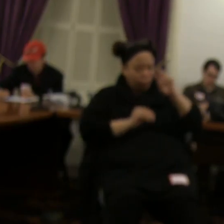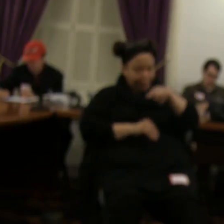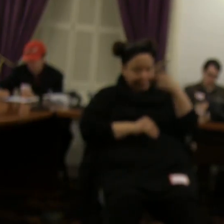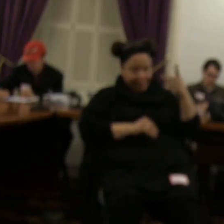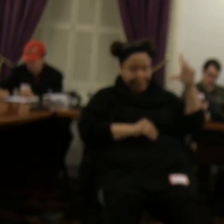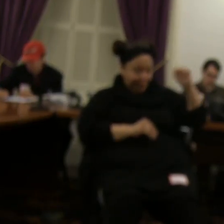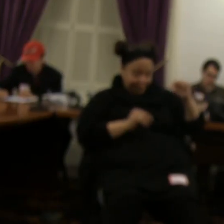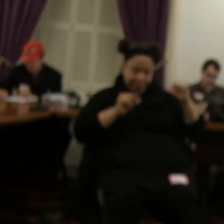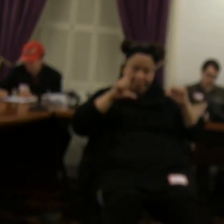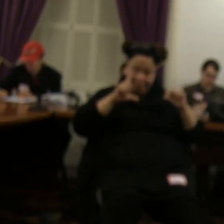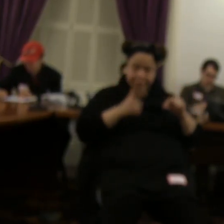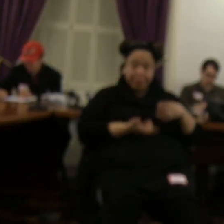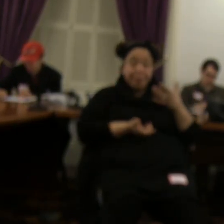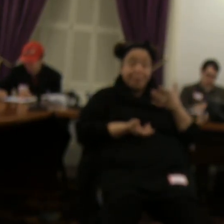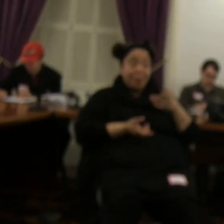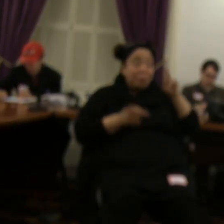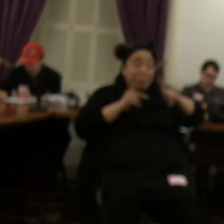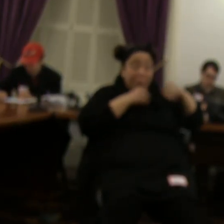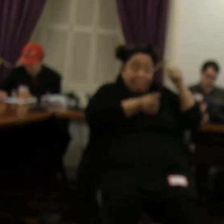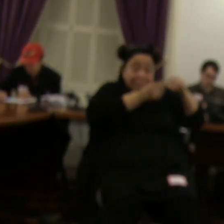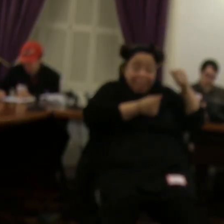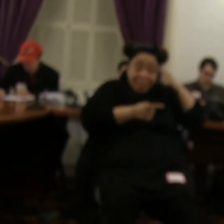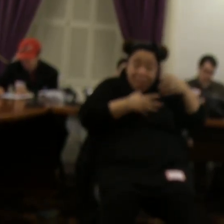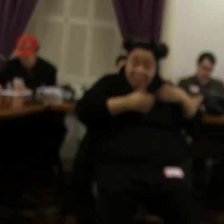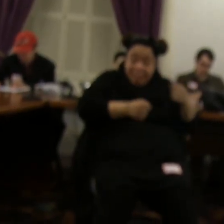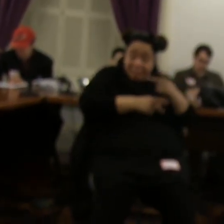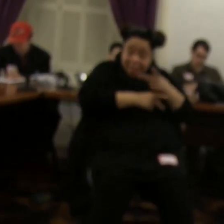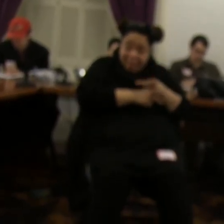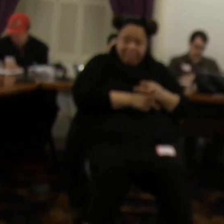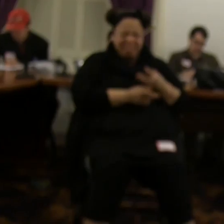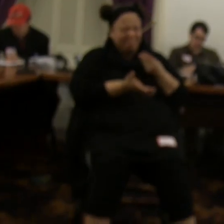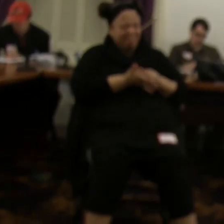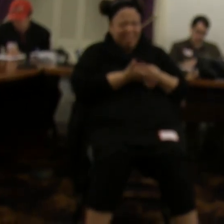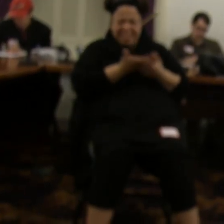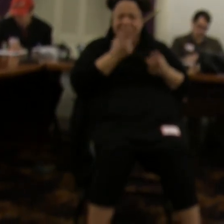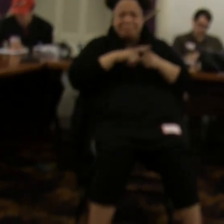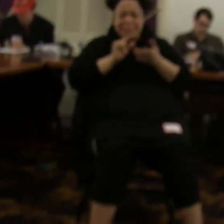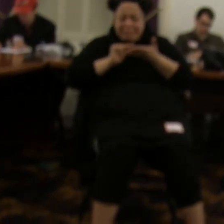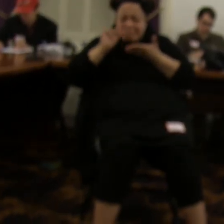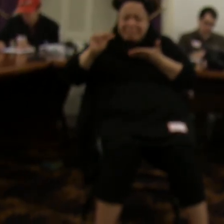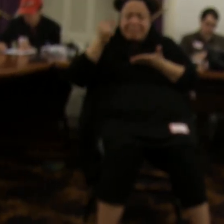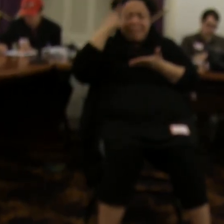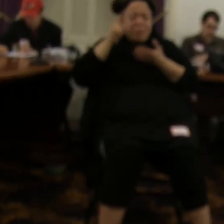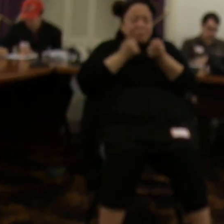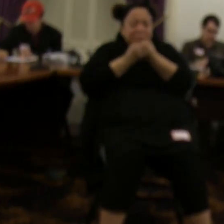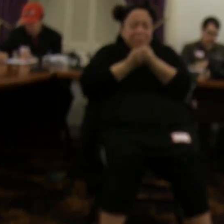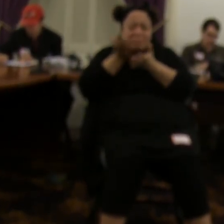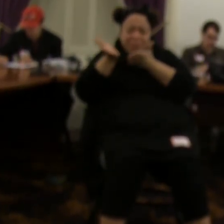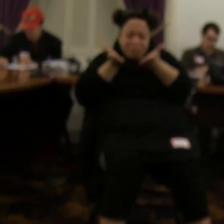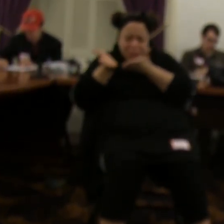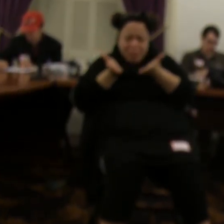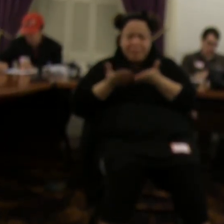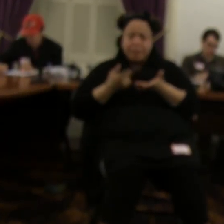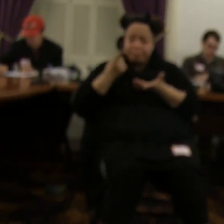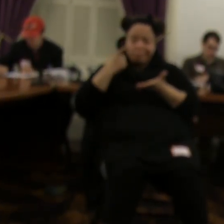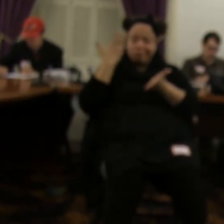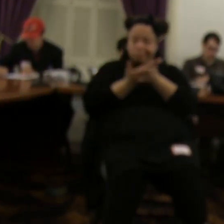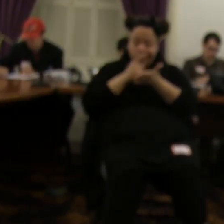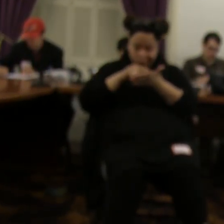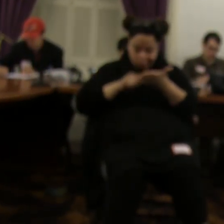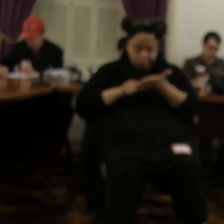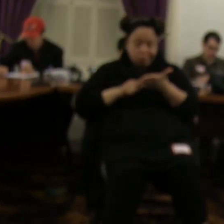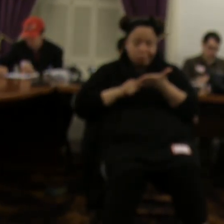schools, they tend to have better health. We as a country, we spend a lot more on health care and less